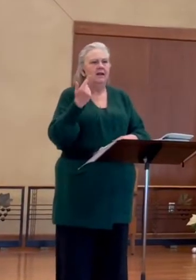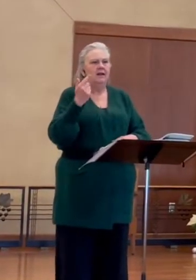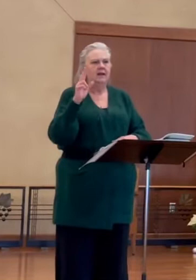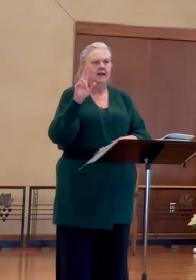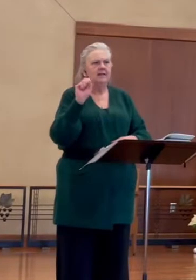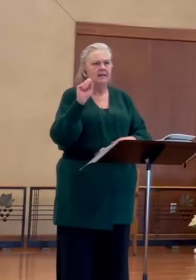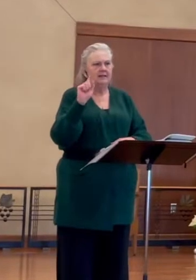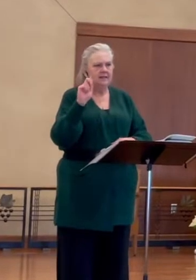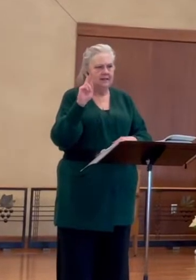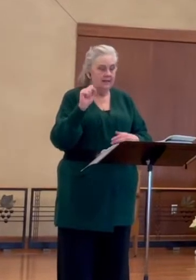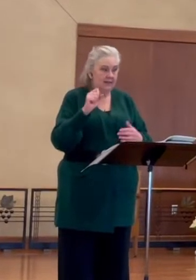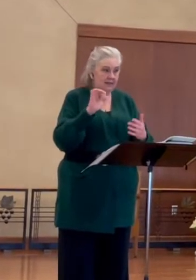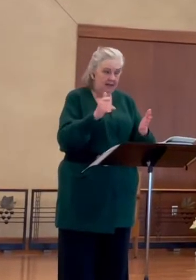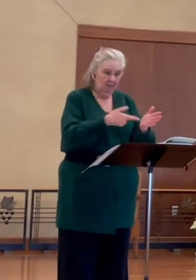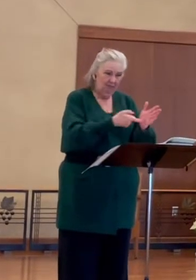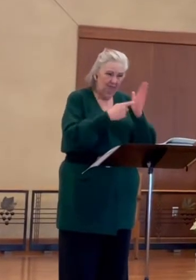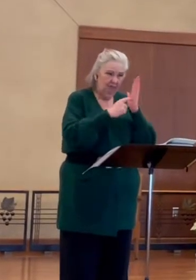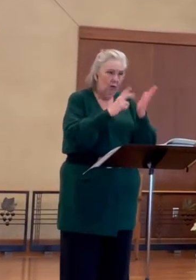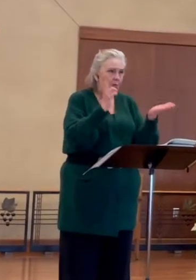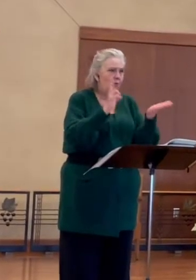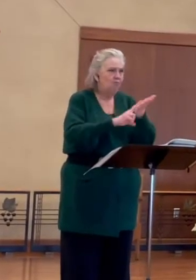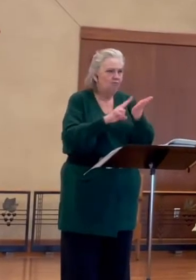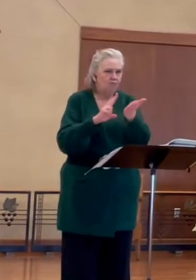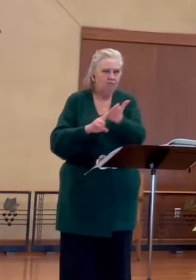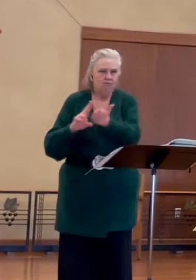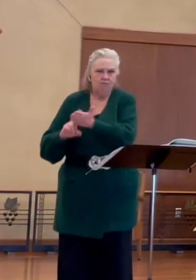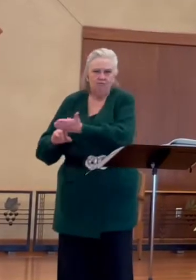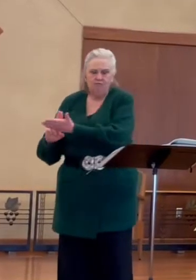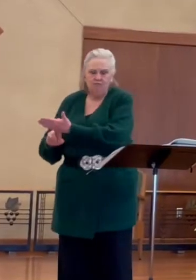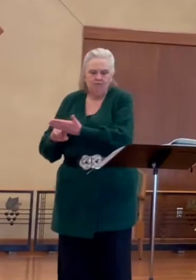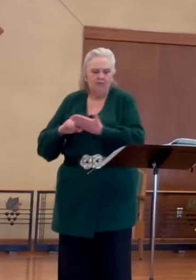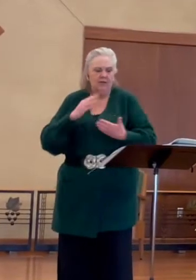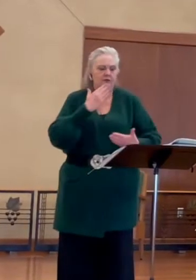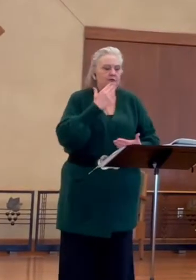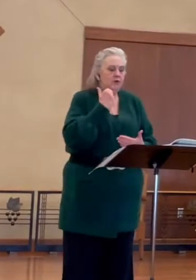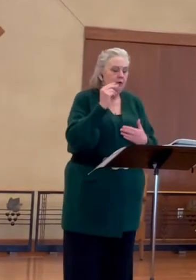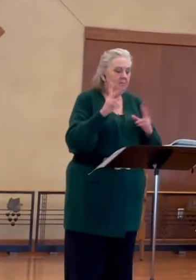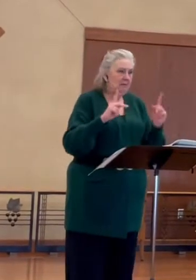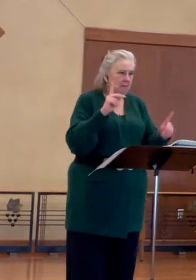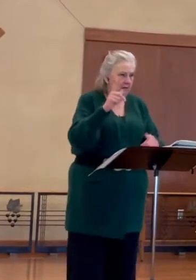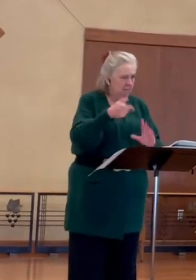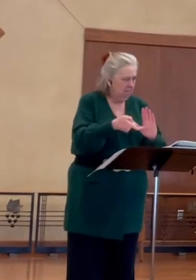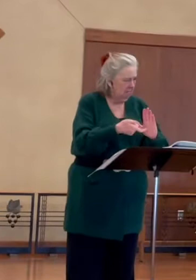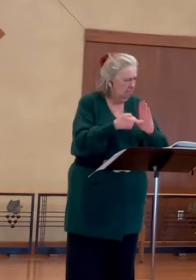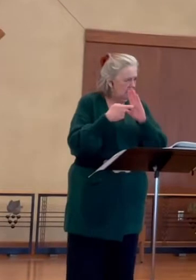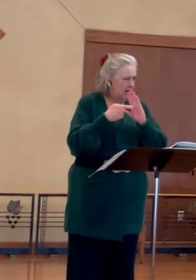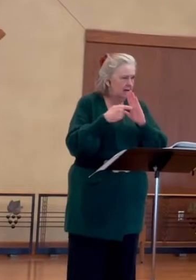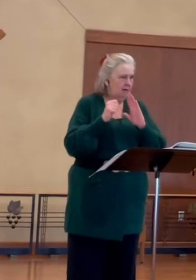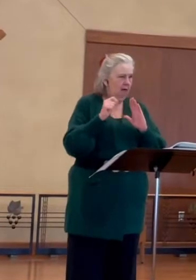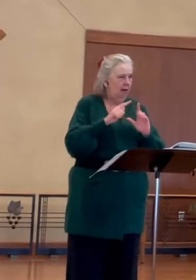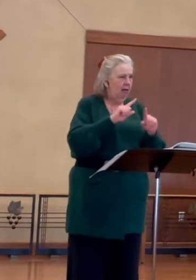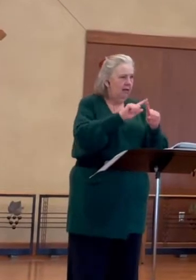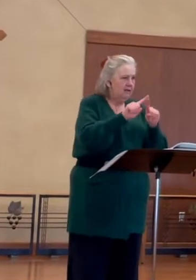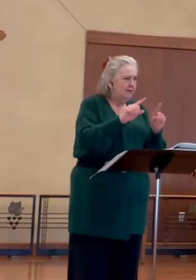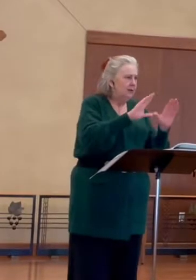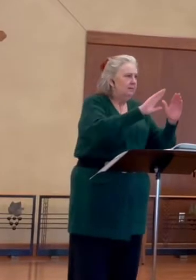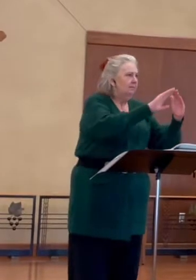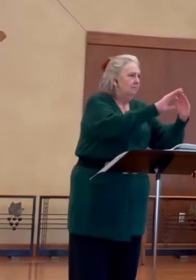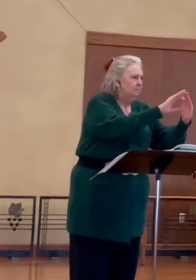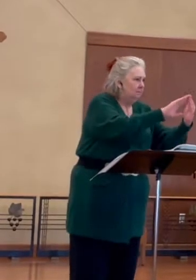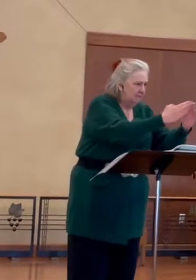registration and was taken while Quirinius was governor of Syria. All went to their own towns to be